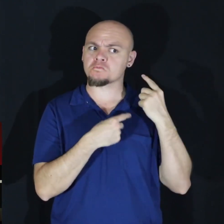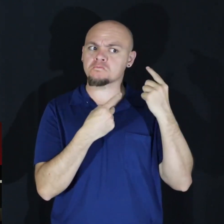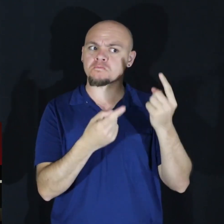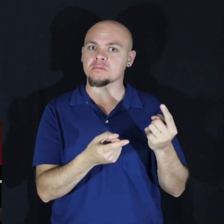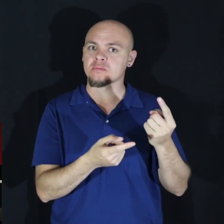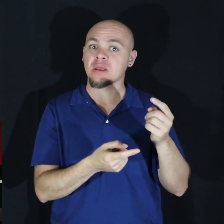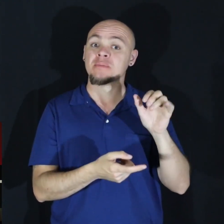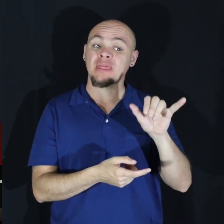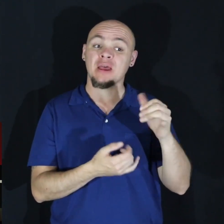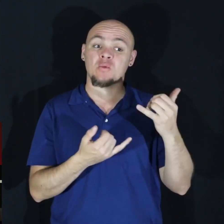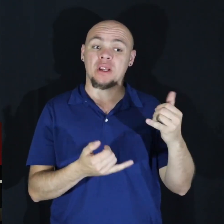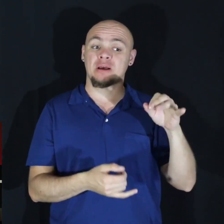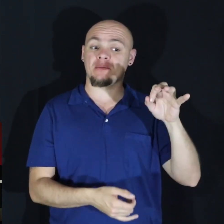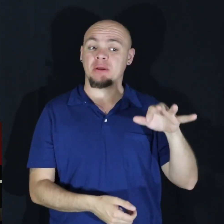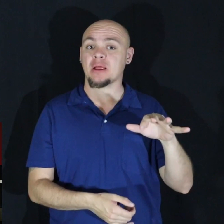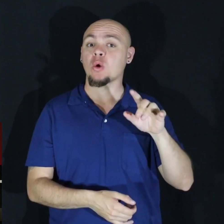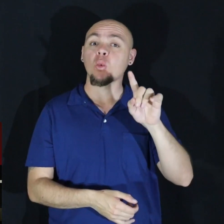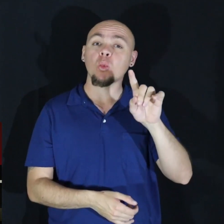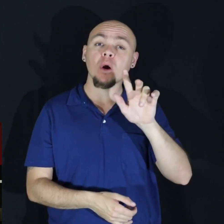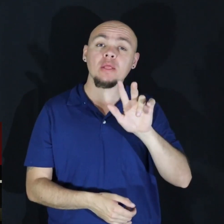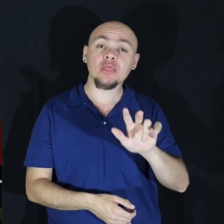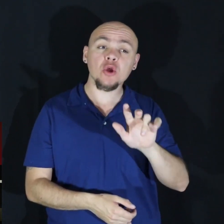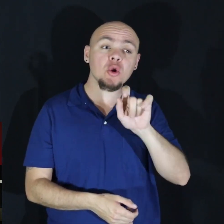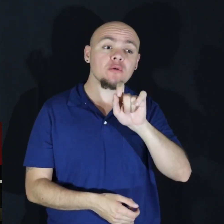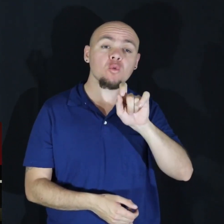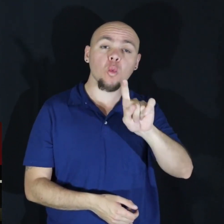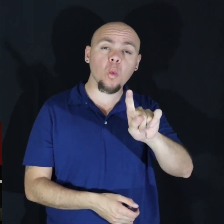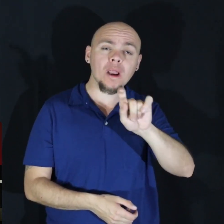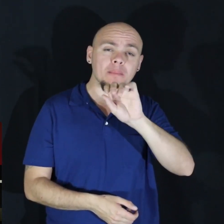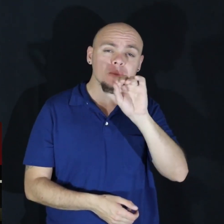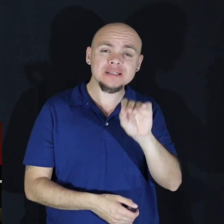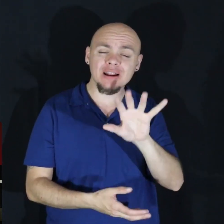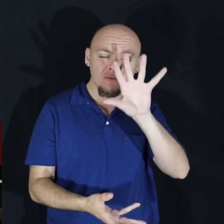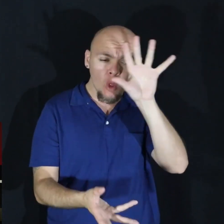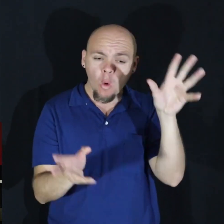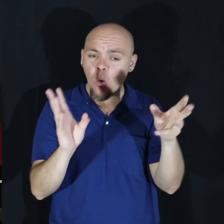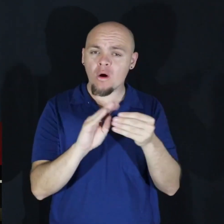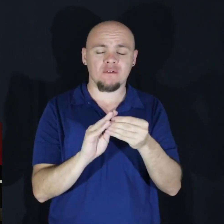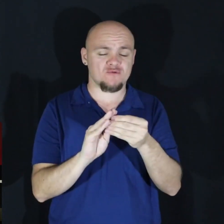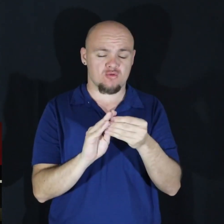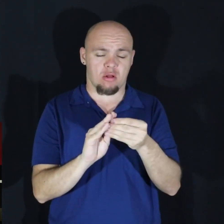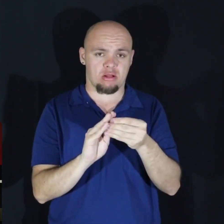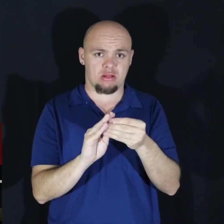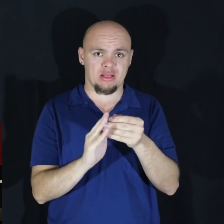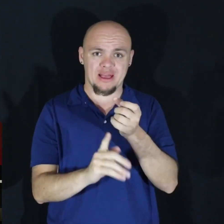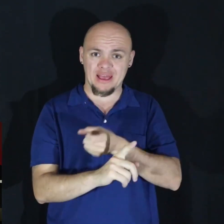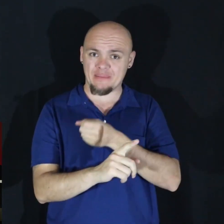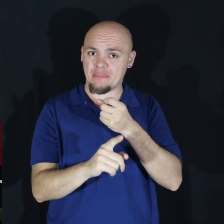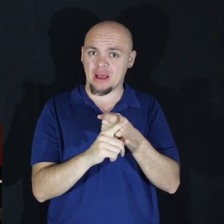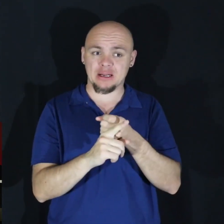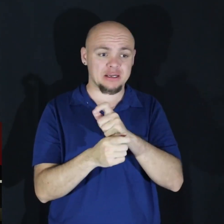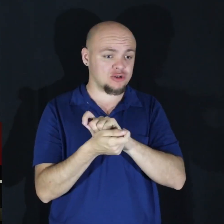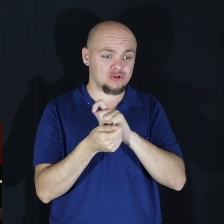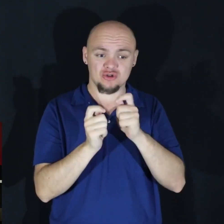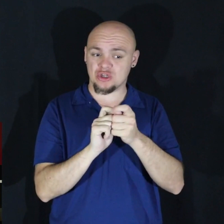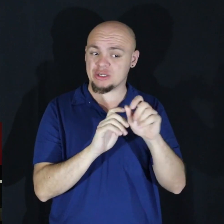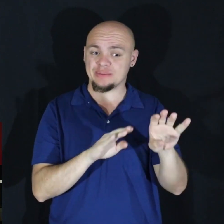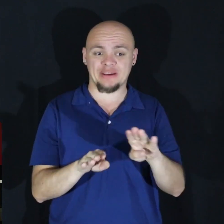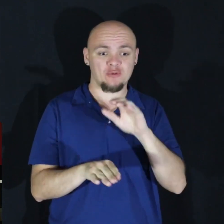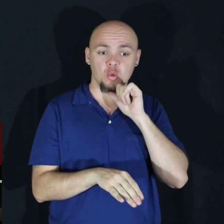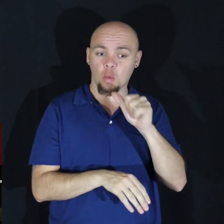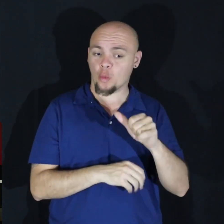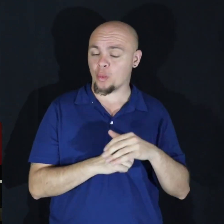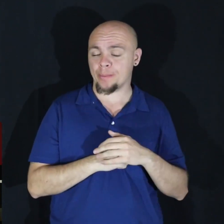drop in the bucket. It's less than 1/3 of 1% of the overall economic impact. And it's not going to change behavior.